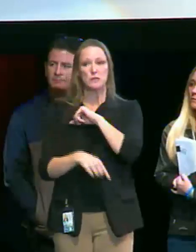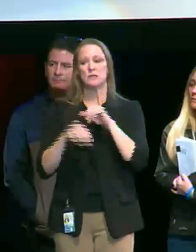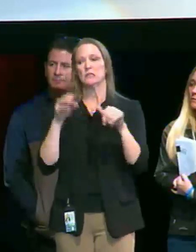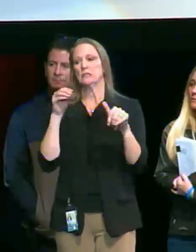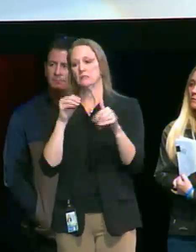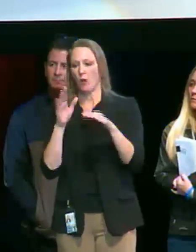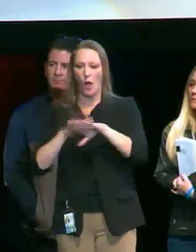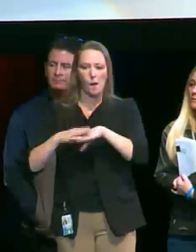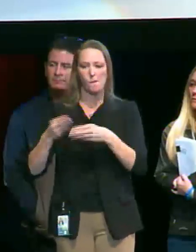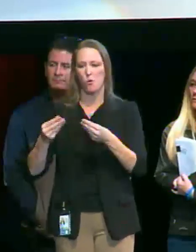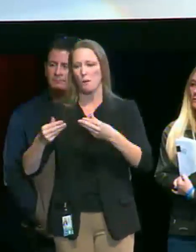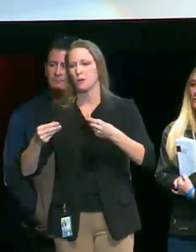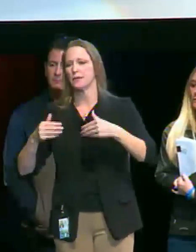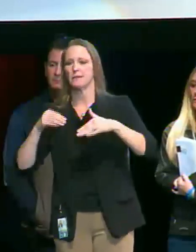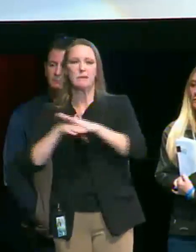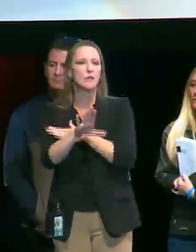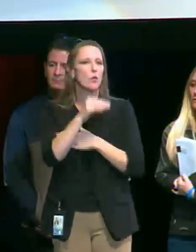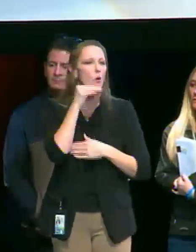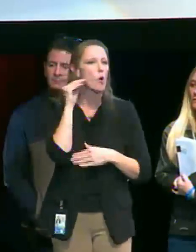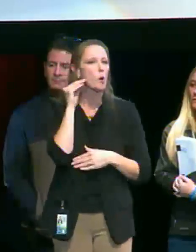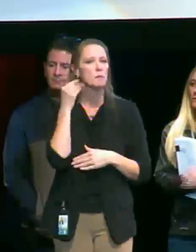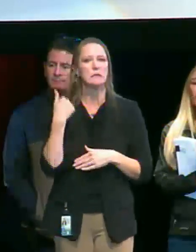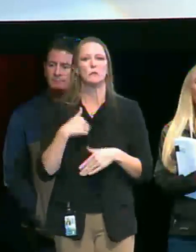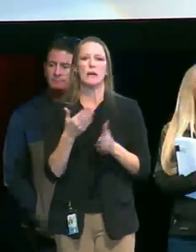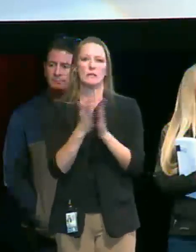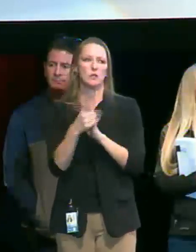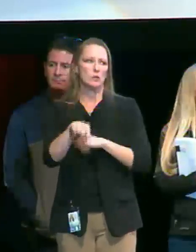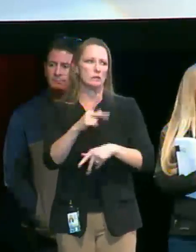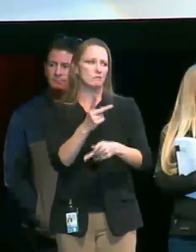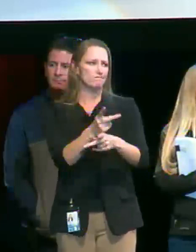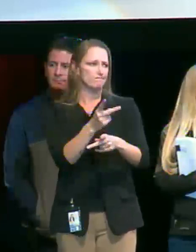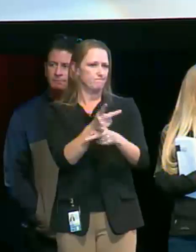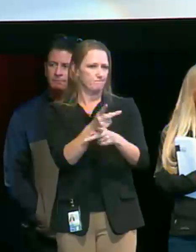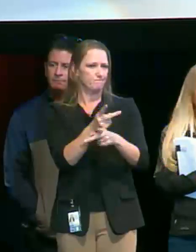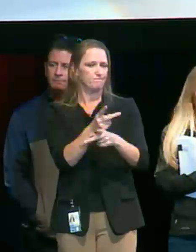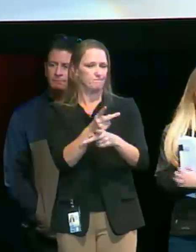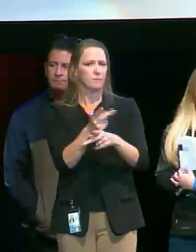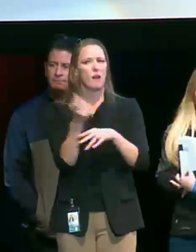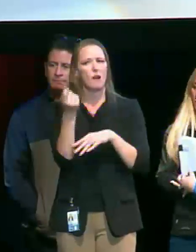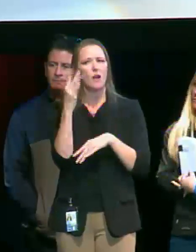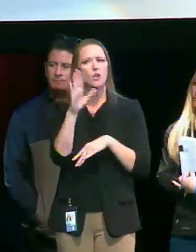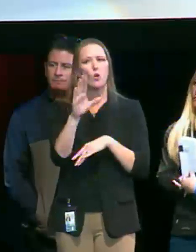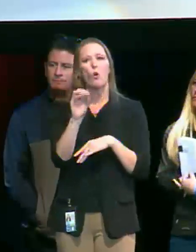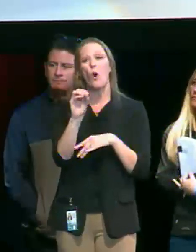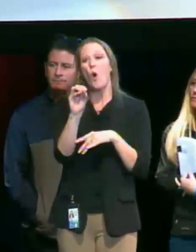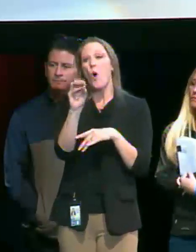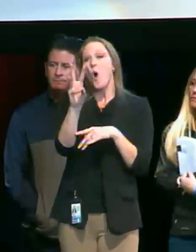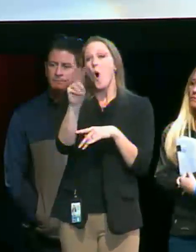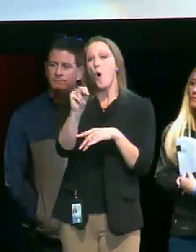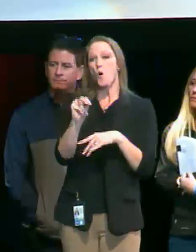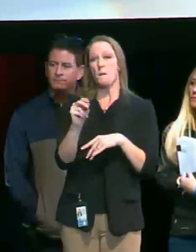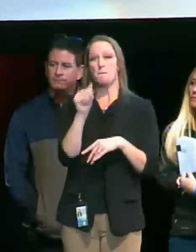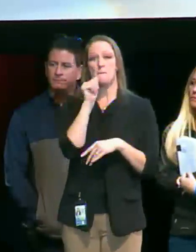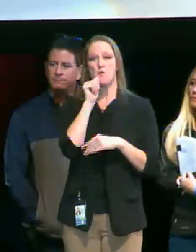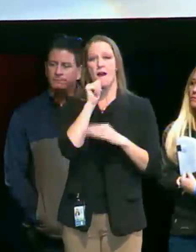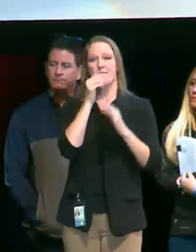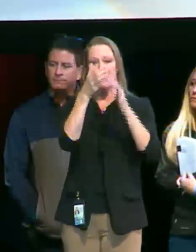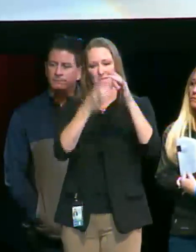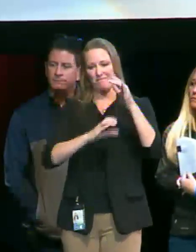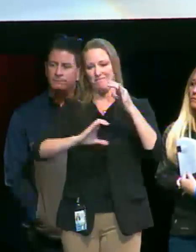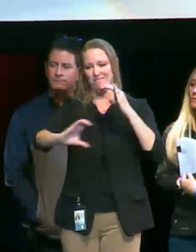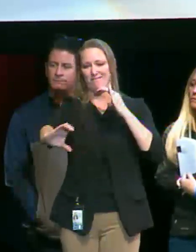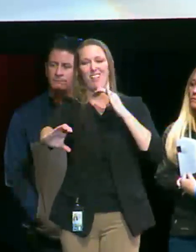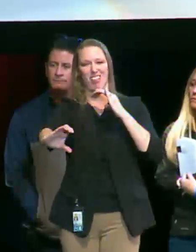home, we want you to use some caution, because your own private lateral, your 4-inch pipeline that leads from